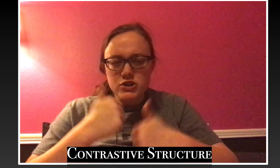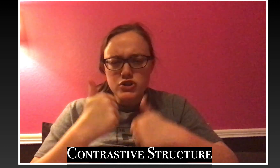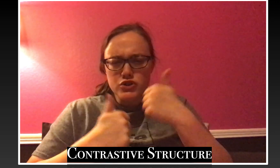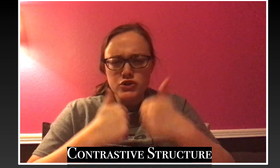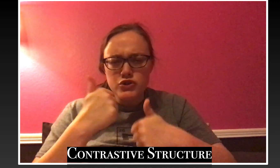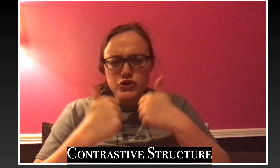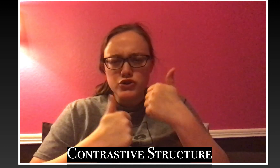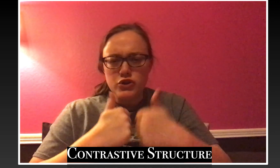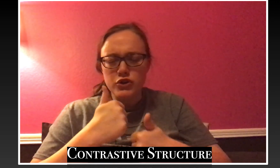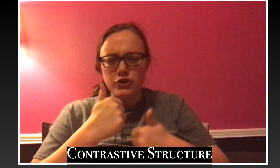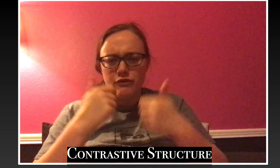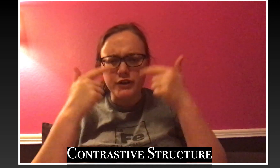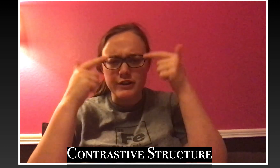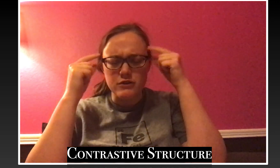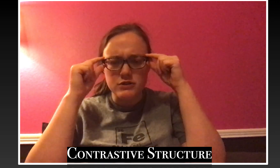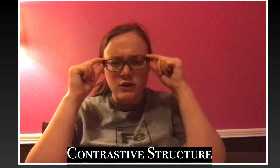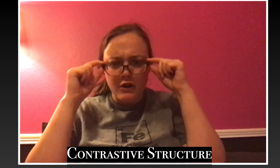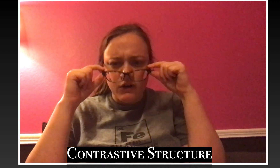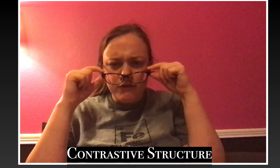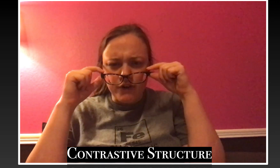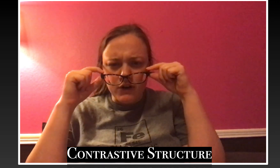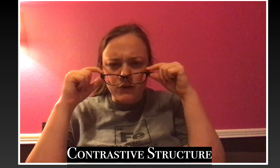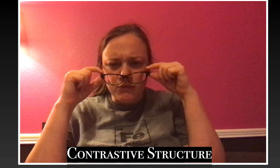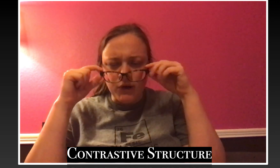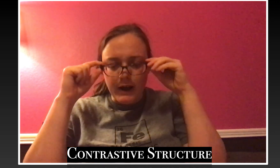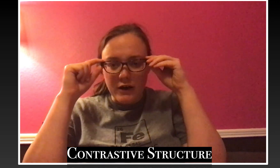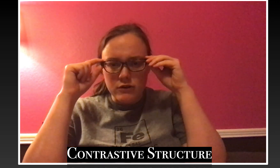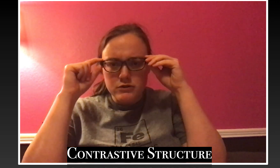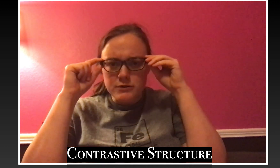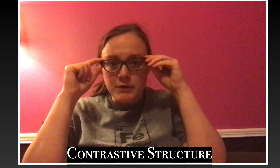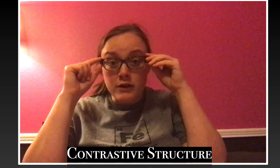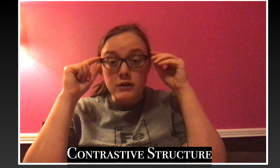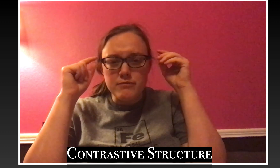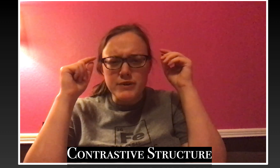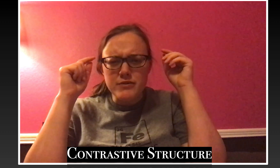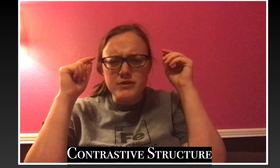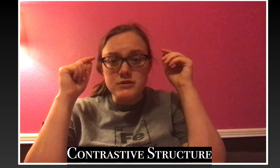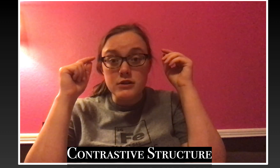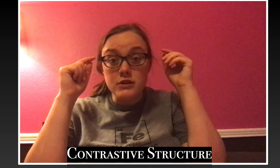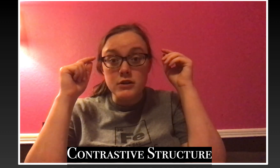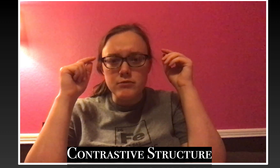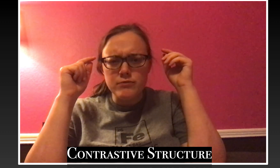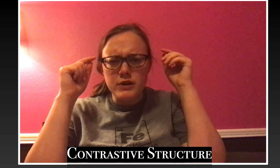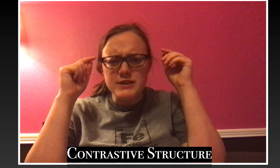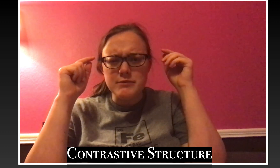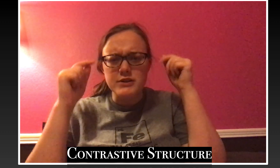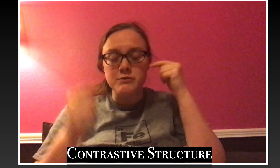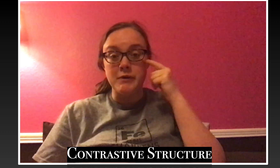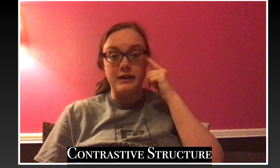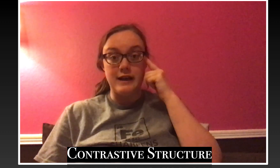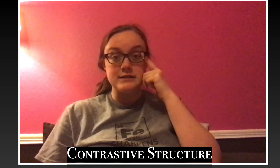which. Don't forget those furrowed brows. You might not be able to see them as much with my glasses